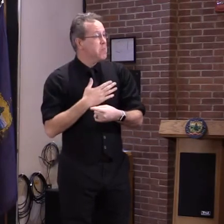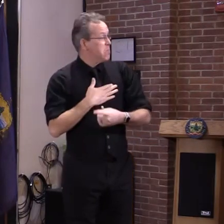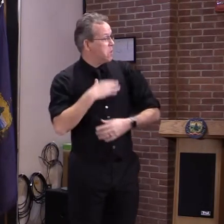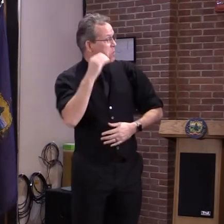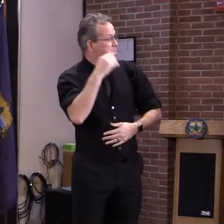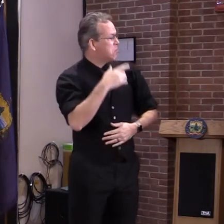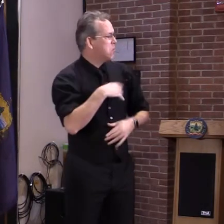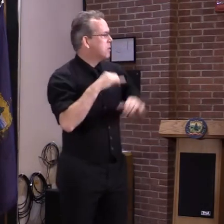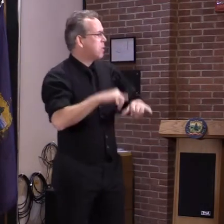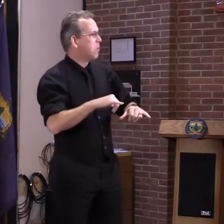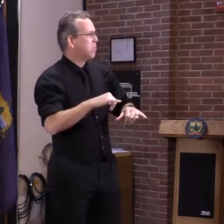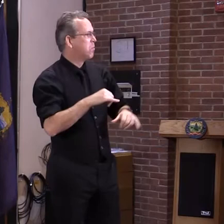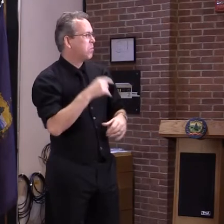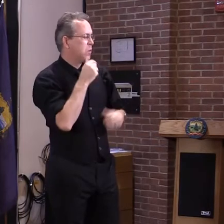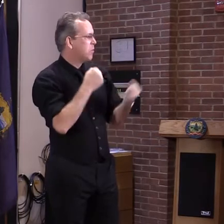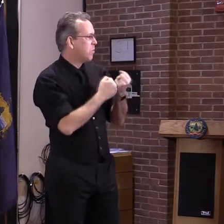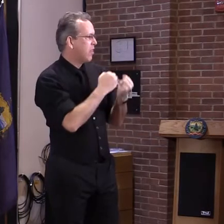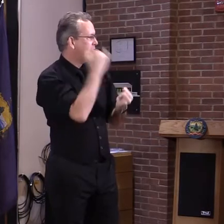most votes wins.